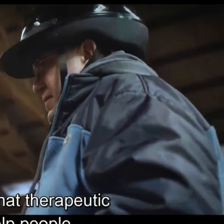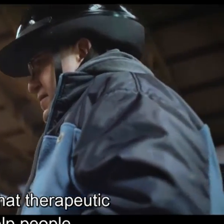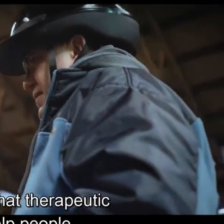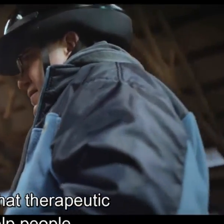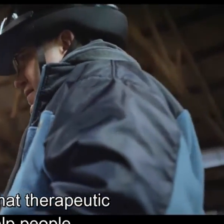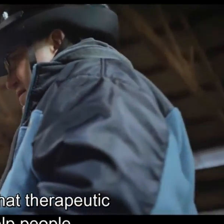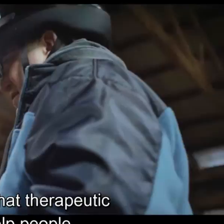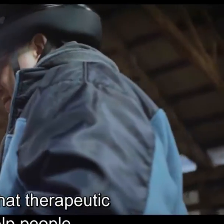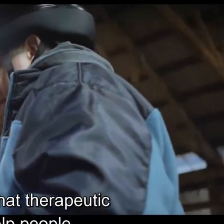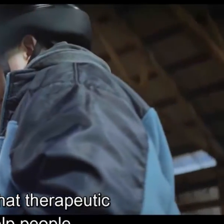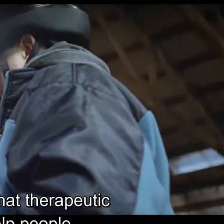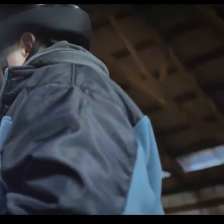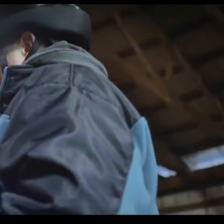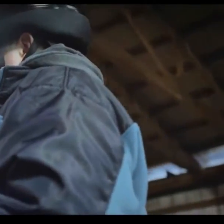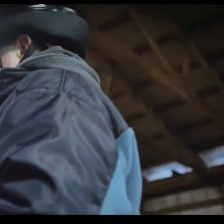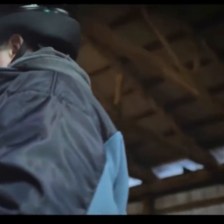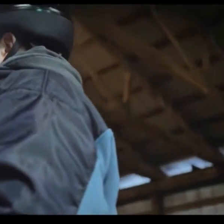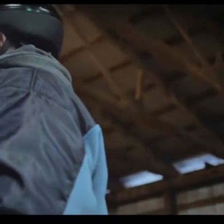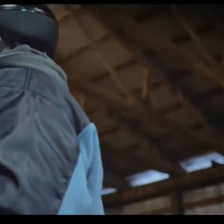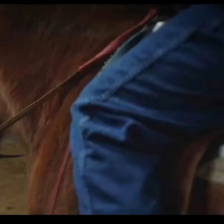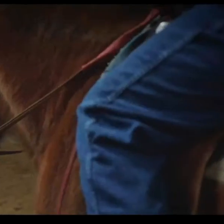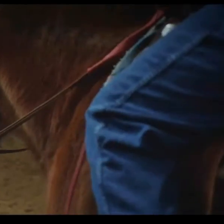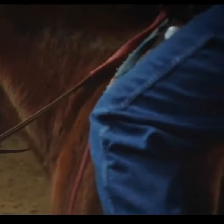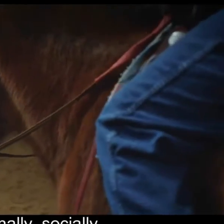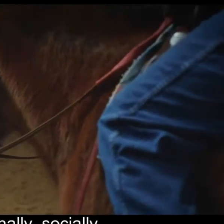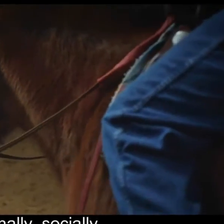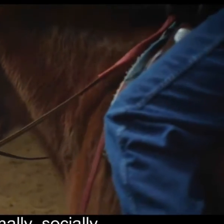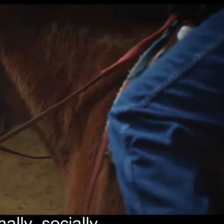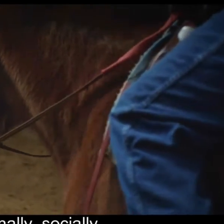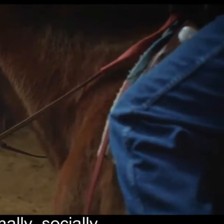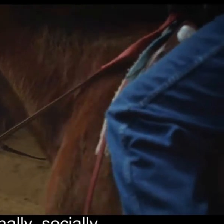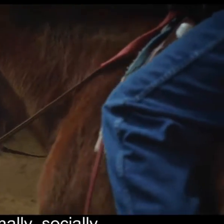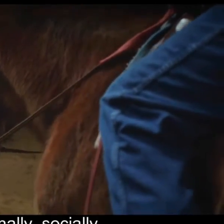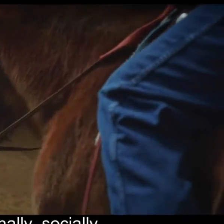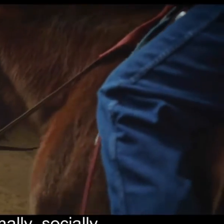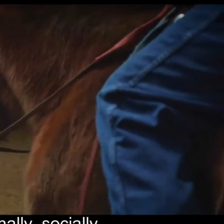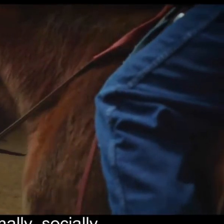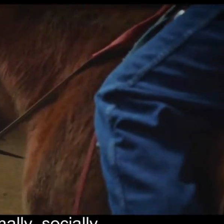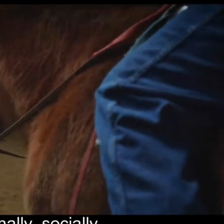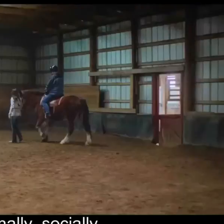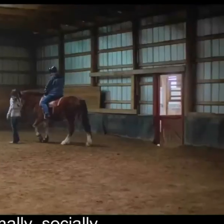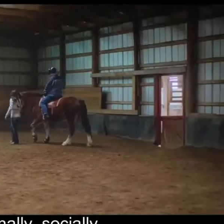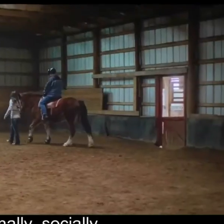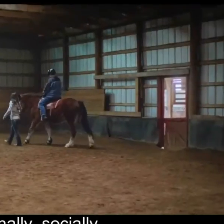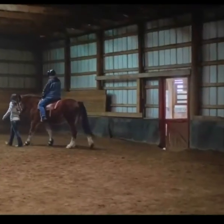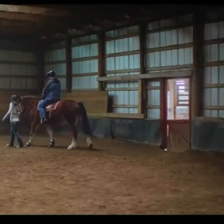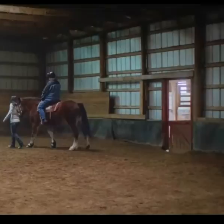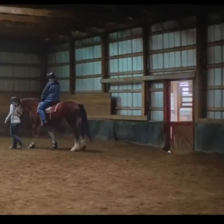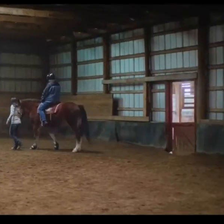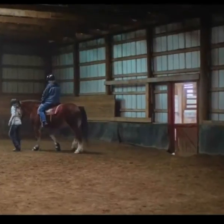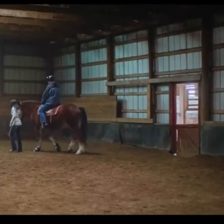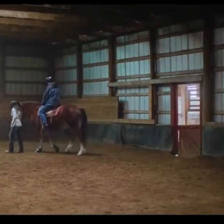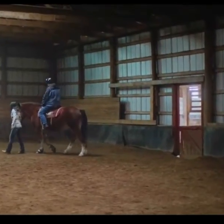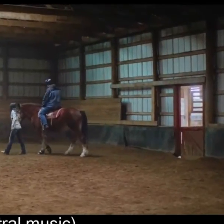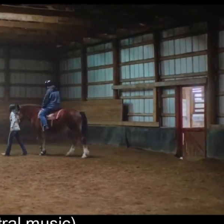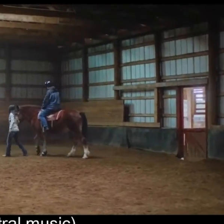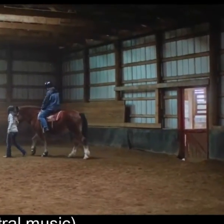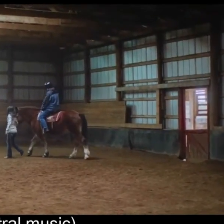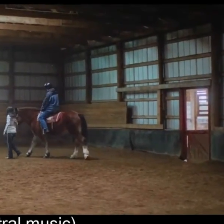therapeutic riding does help people physically, emotionally, socially.